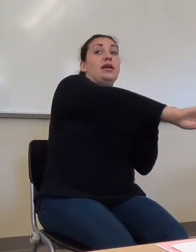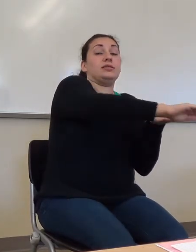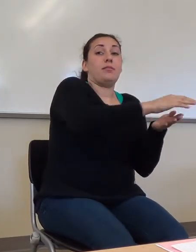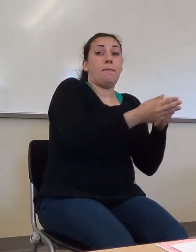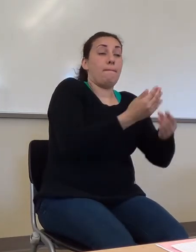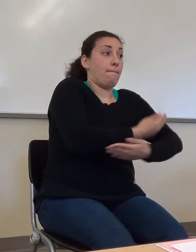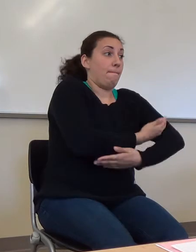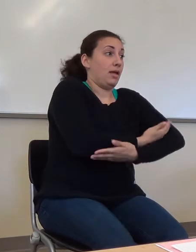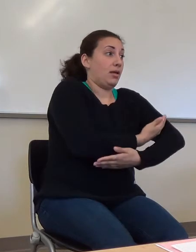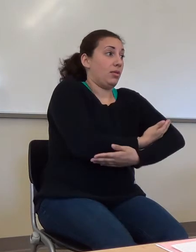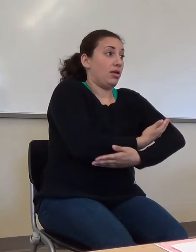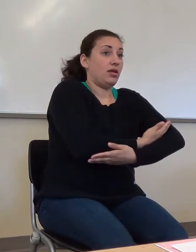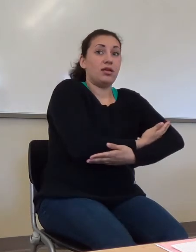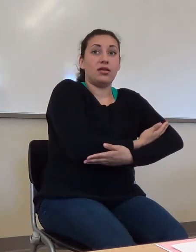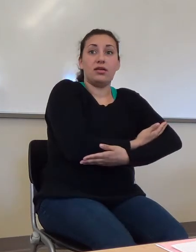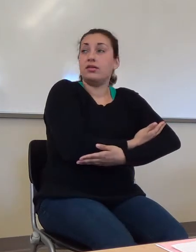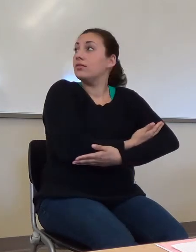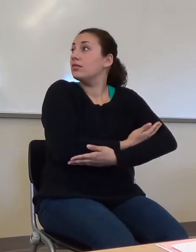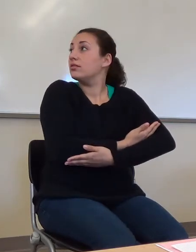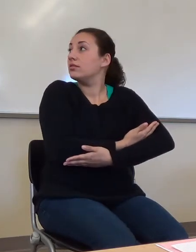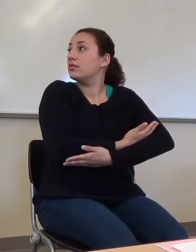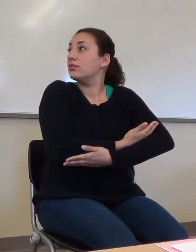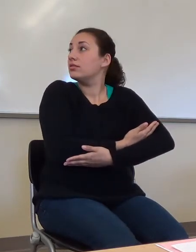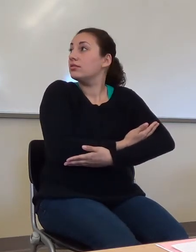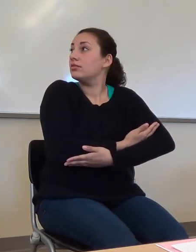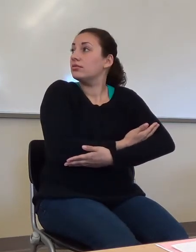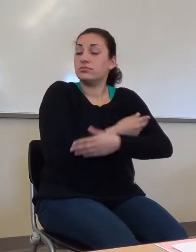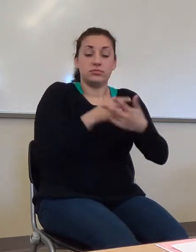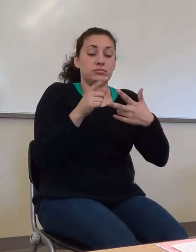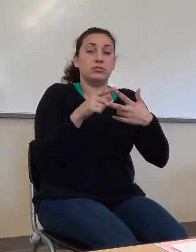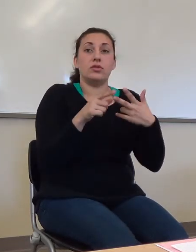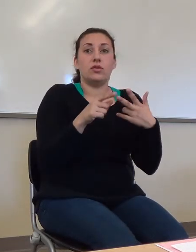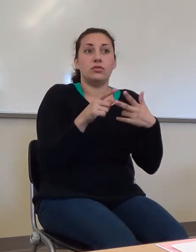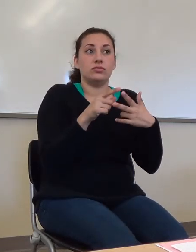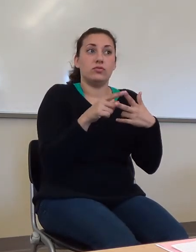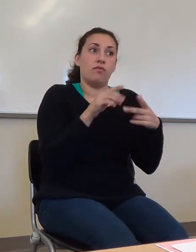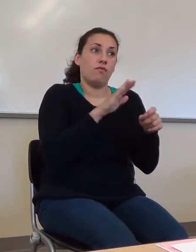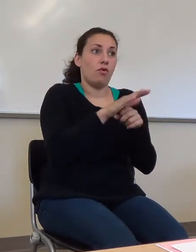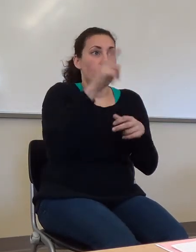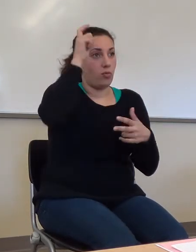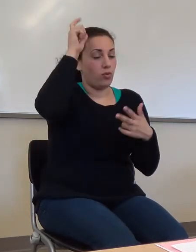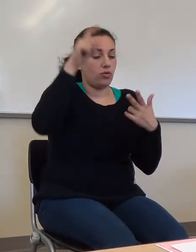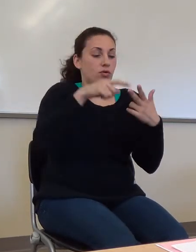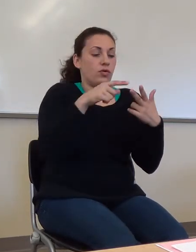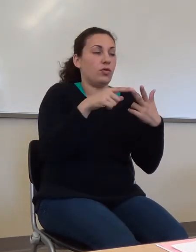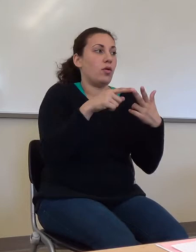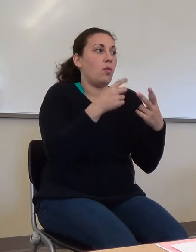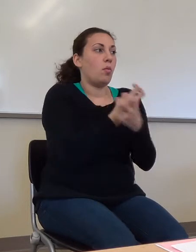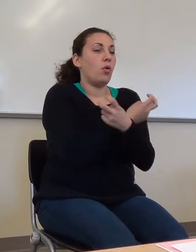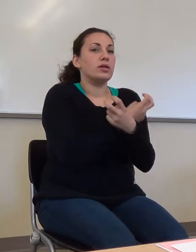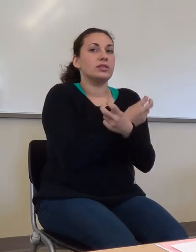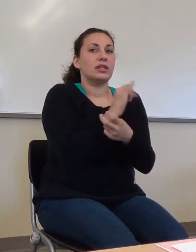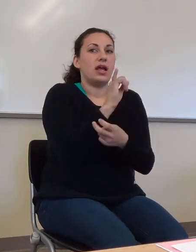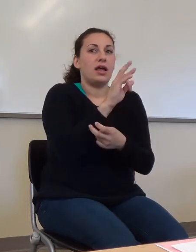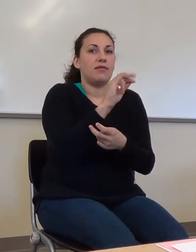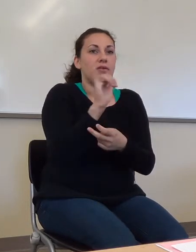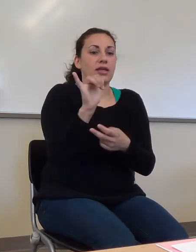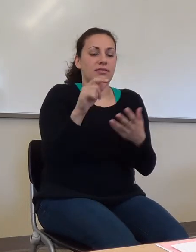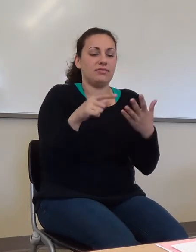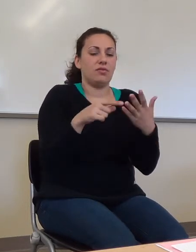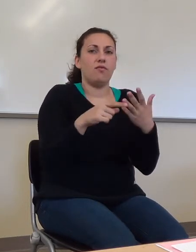I wrote a little arrow. 2, the full moon. 3, the poison ivy. And 4, the flowers.